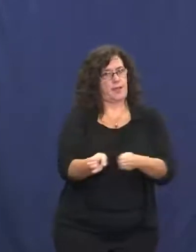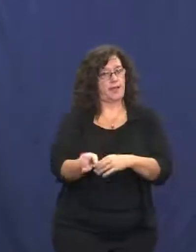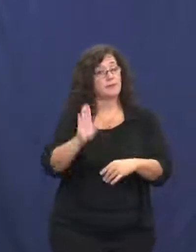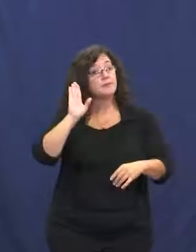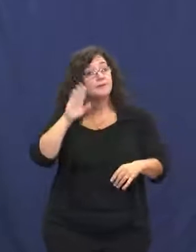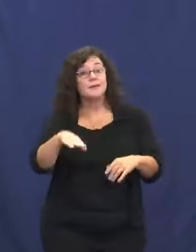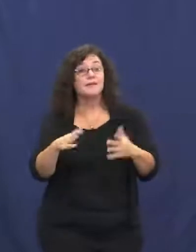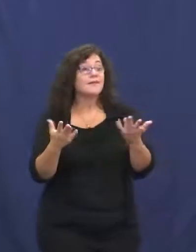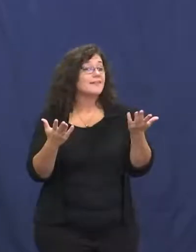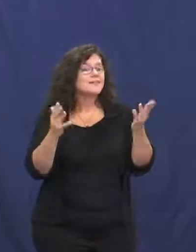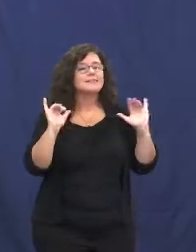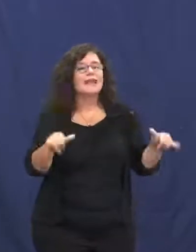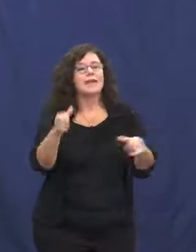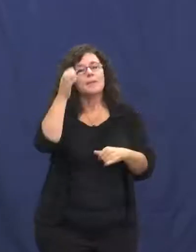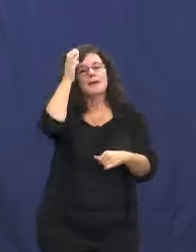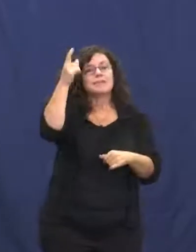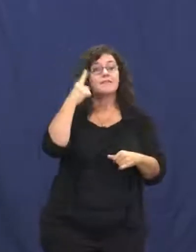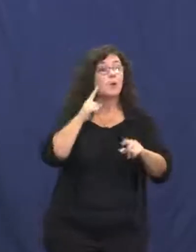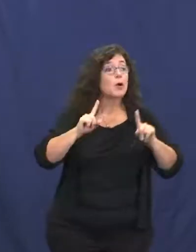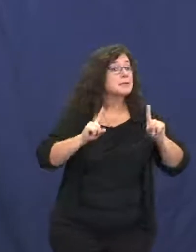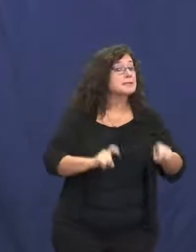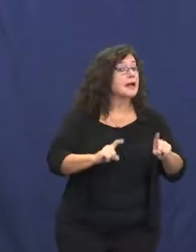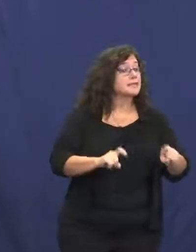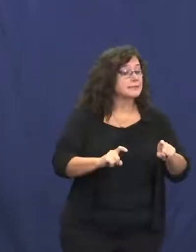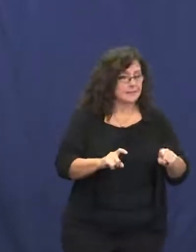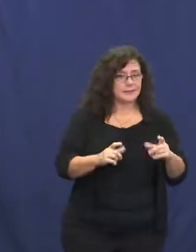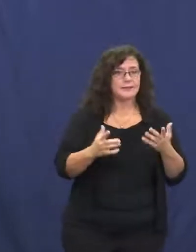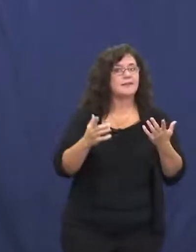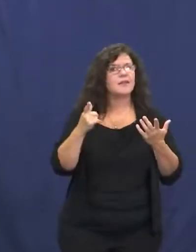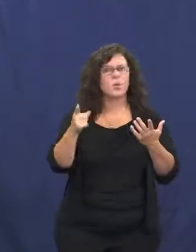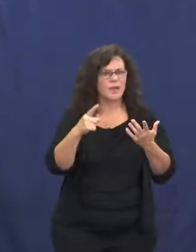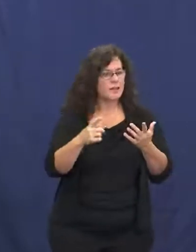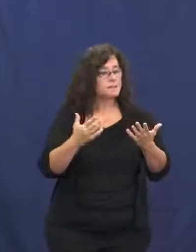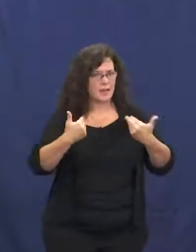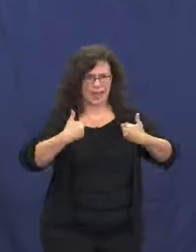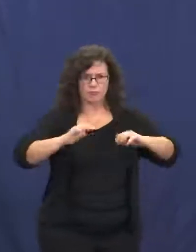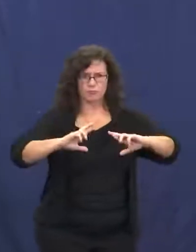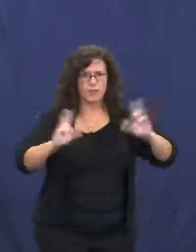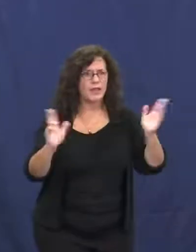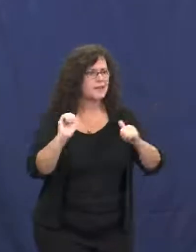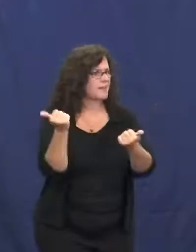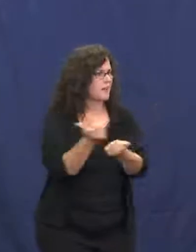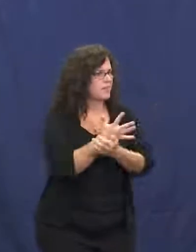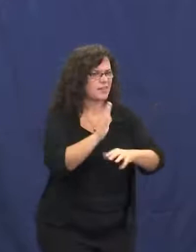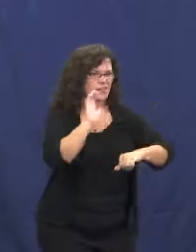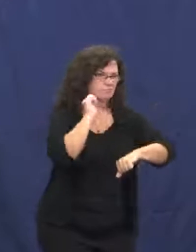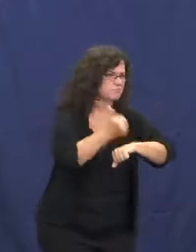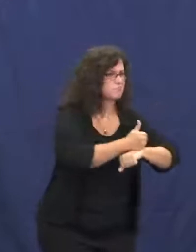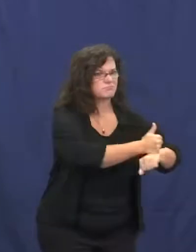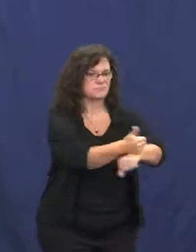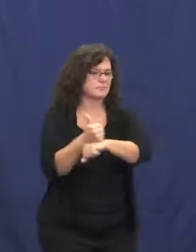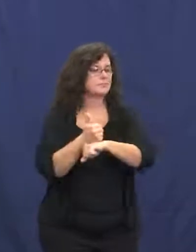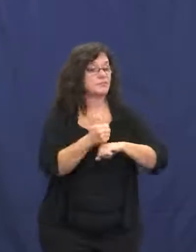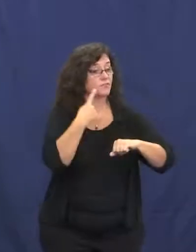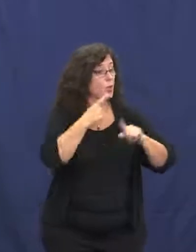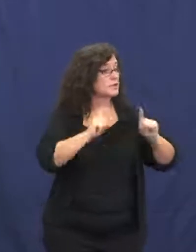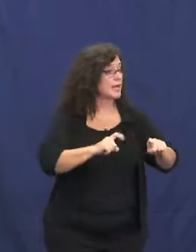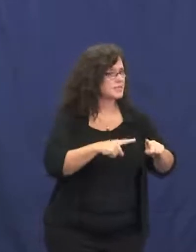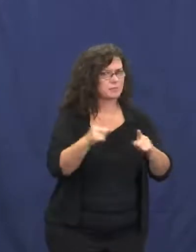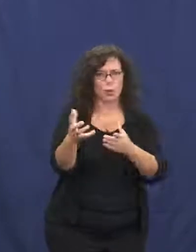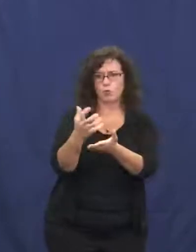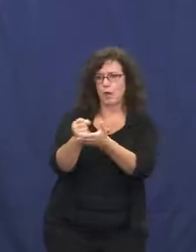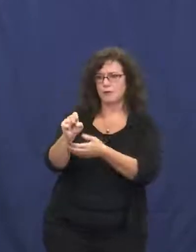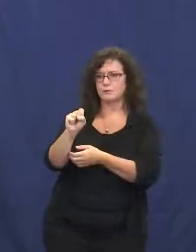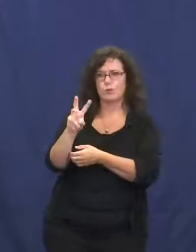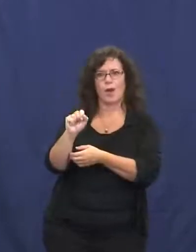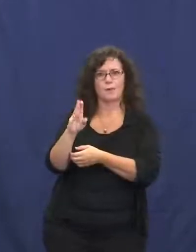you can have all these great resources and it comes down to not having some little swab. Well, we want to make sure we have all the syringes and everything that we need. So we are preparing for that, and we'll be ready